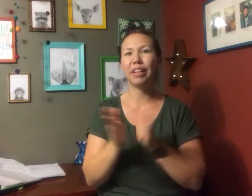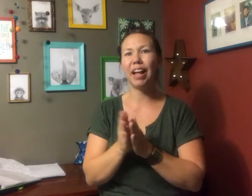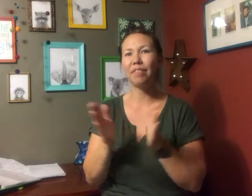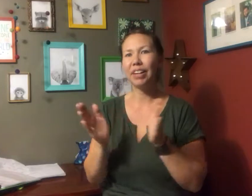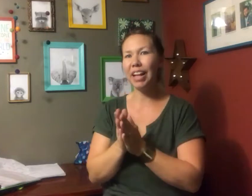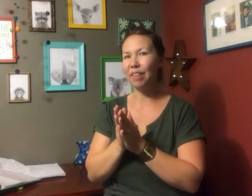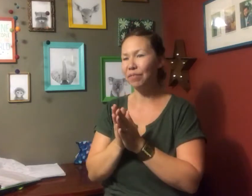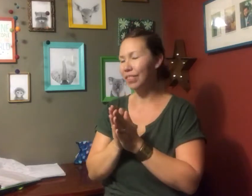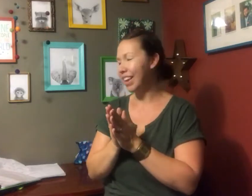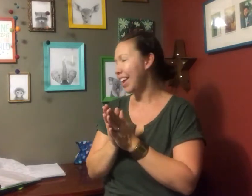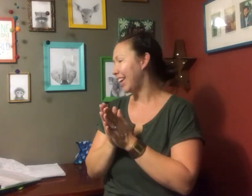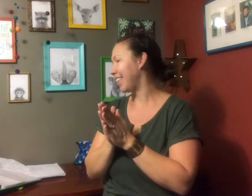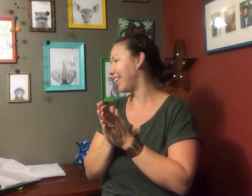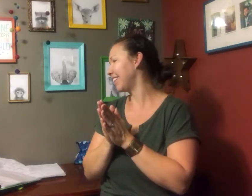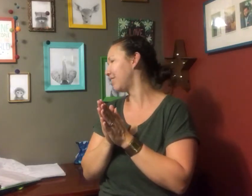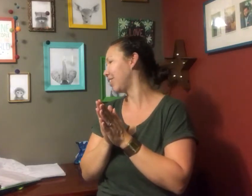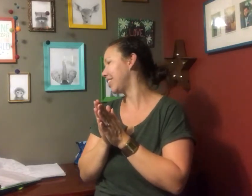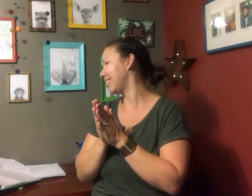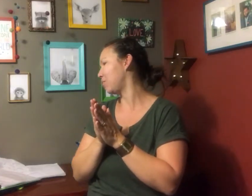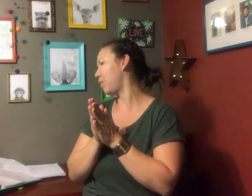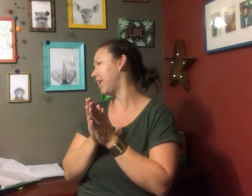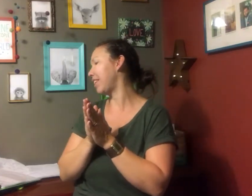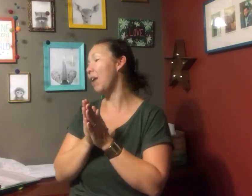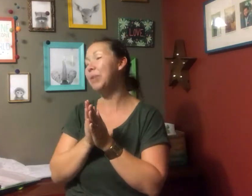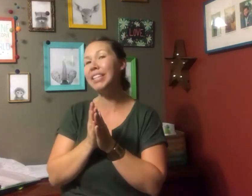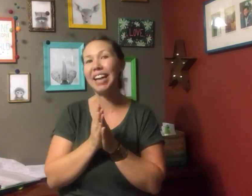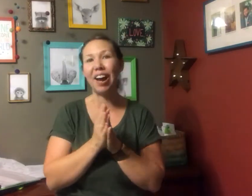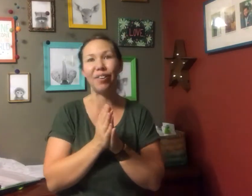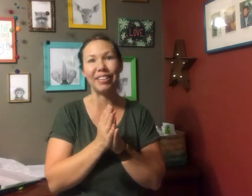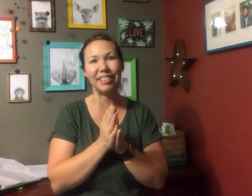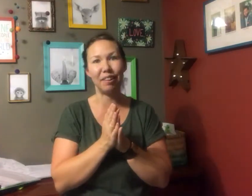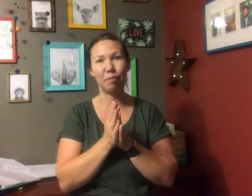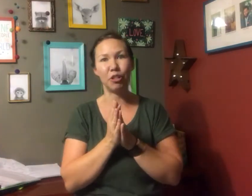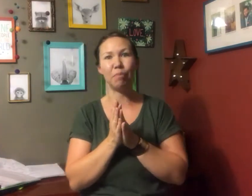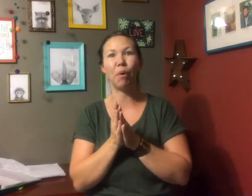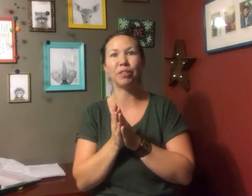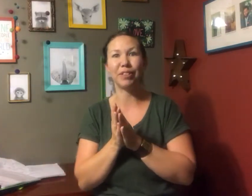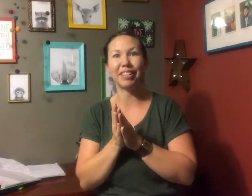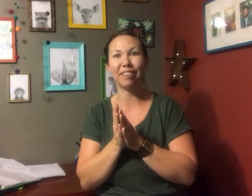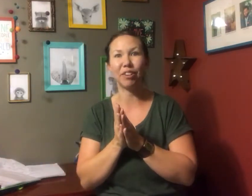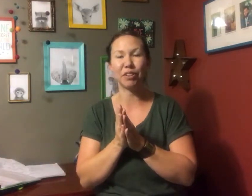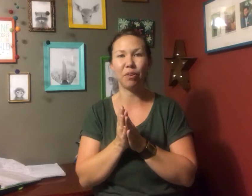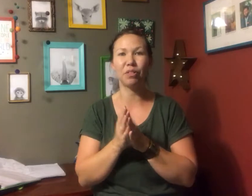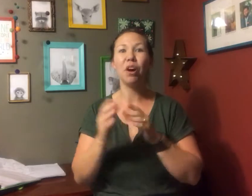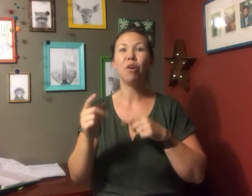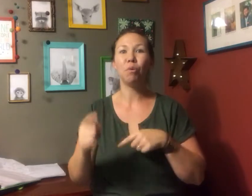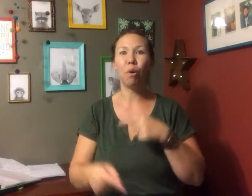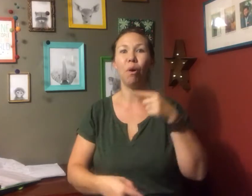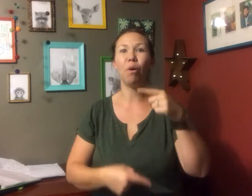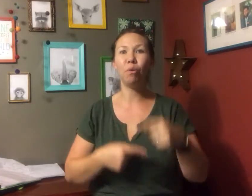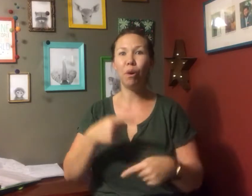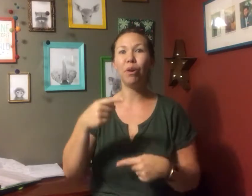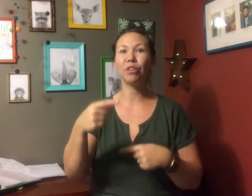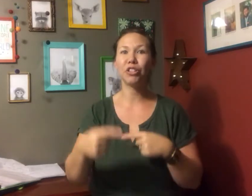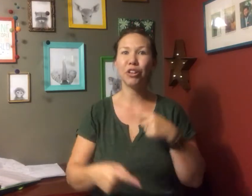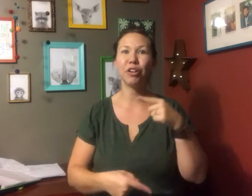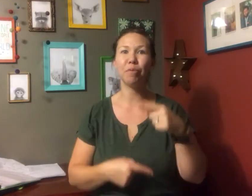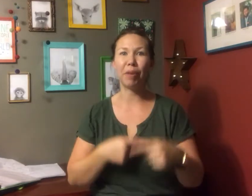clap, clap. Okay, the next verse is with up and down instead of push and pull. So the second verse goes, roll, roll, sugar